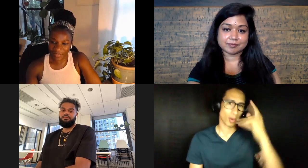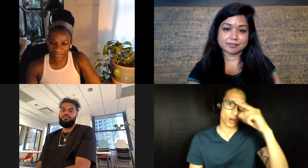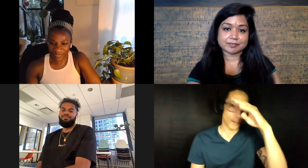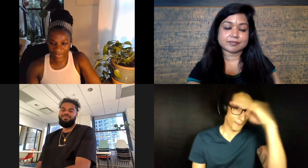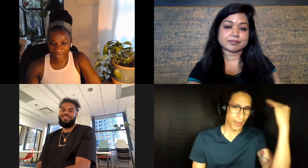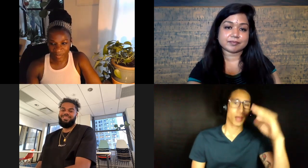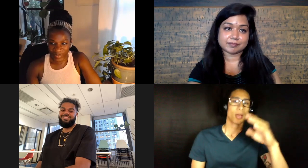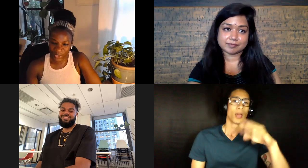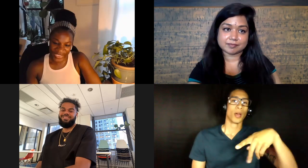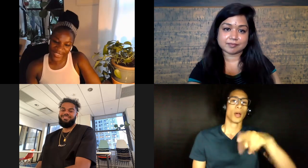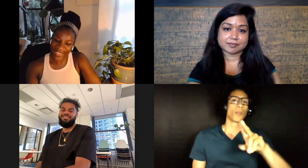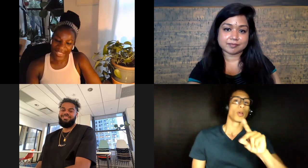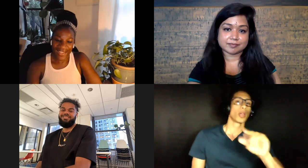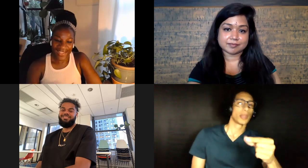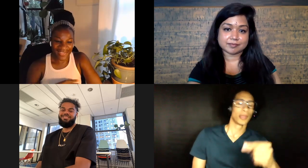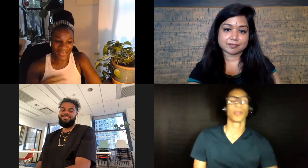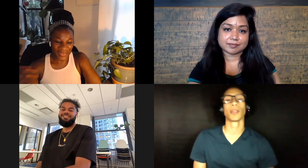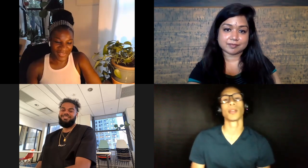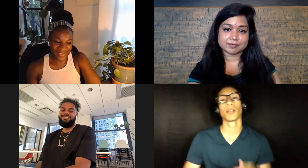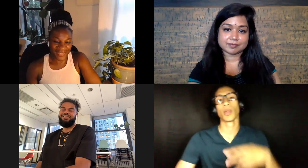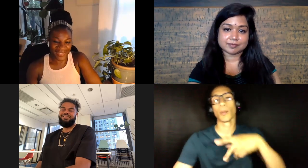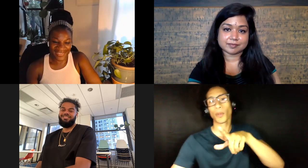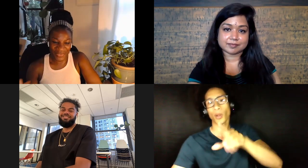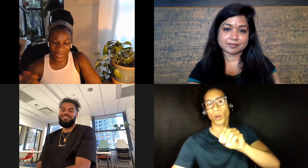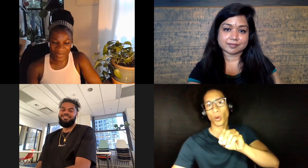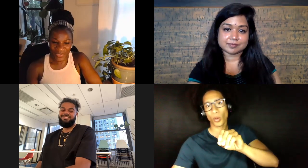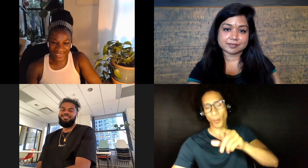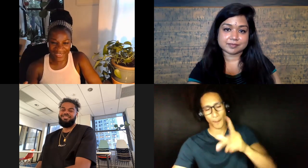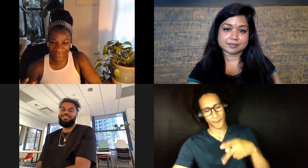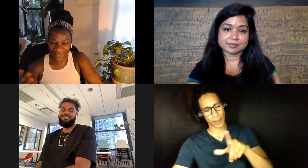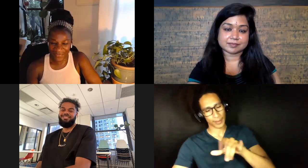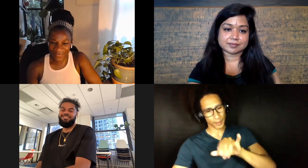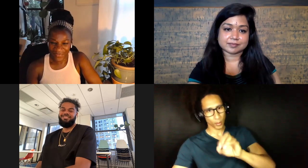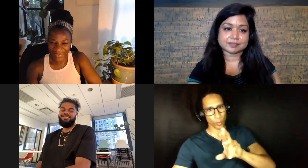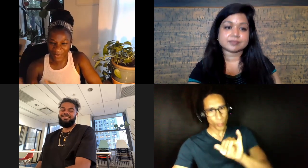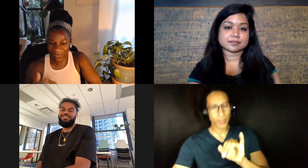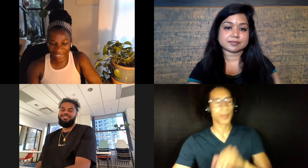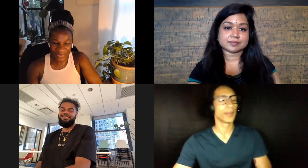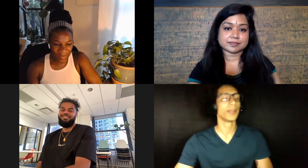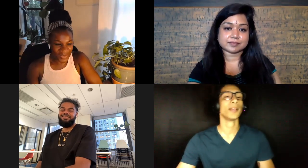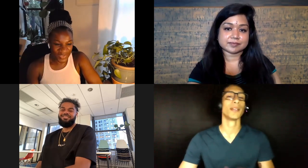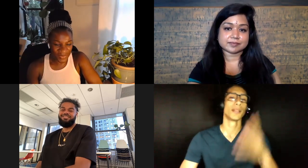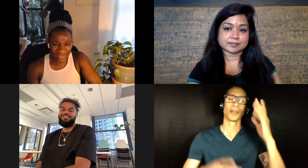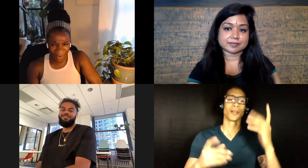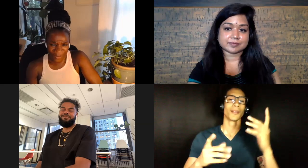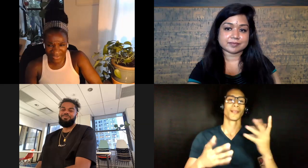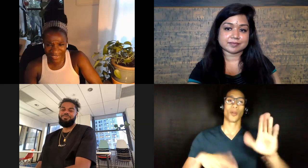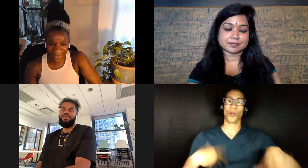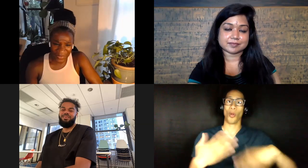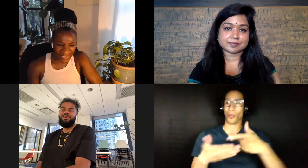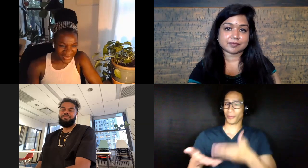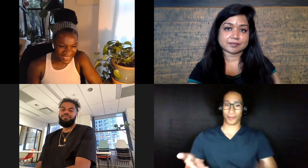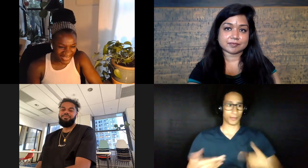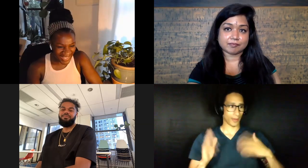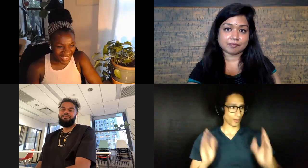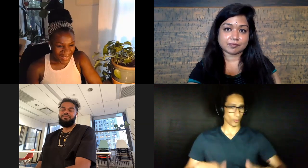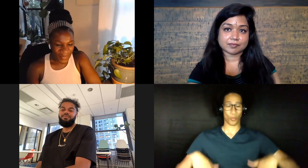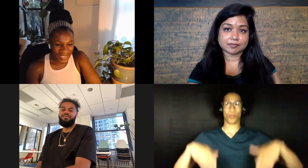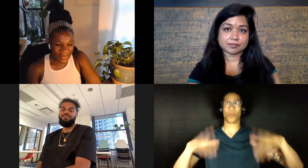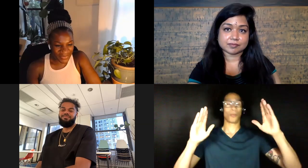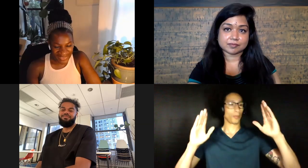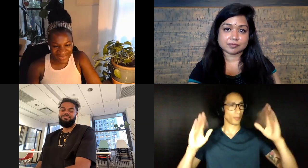my first headlining tour now that I have all my paperwork and stuff like that this fall. And a lot of other stuff that I don't know if I'm